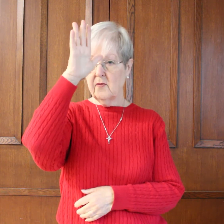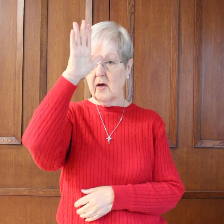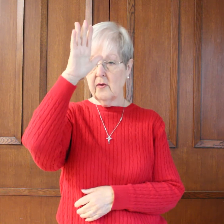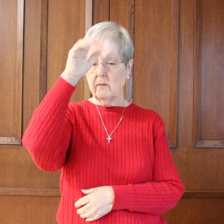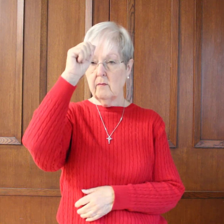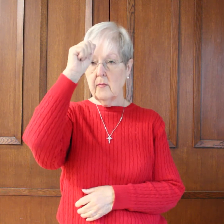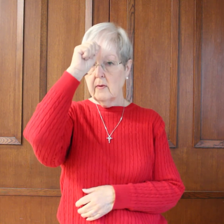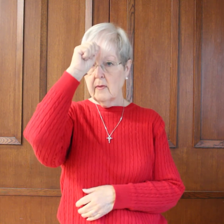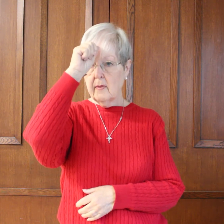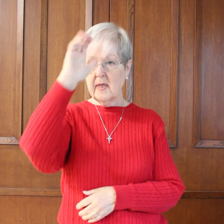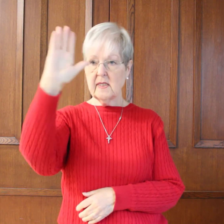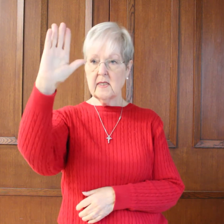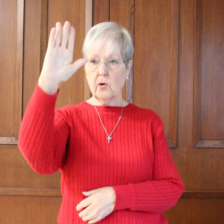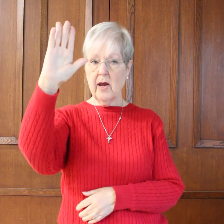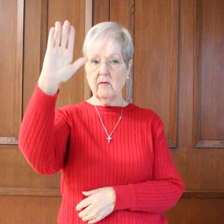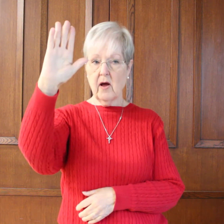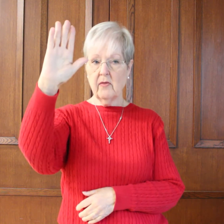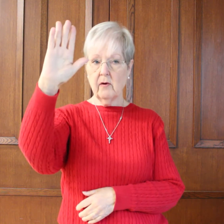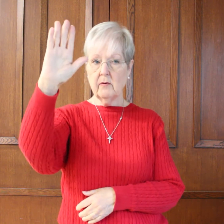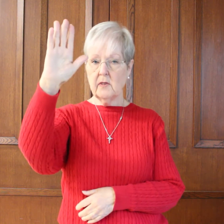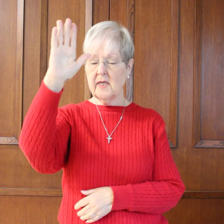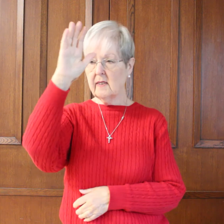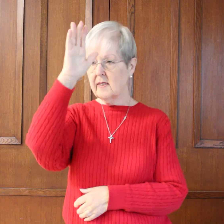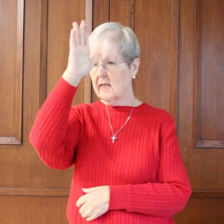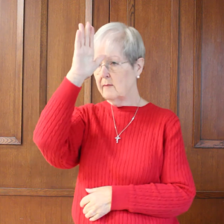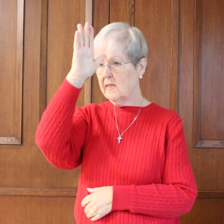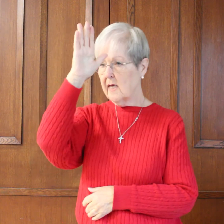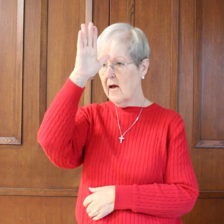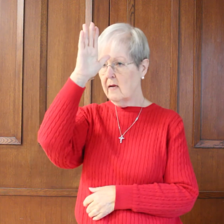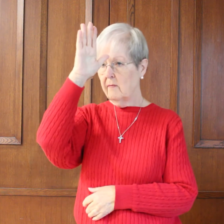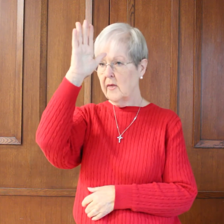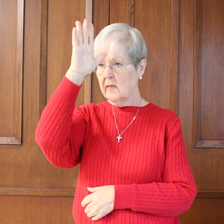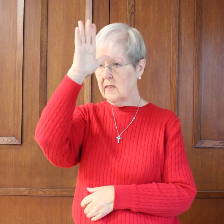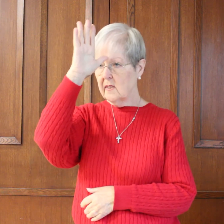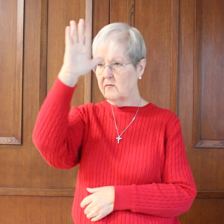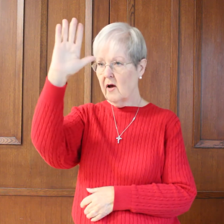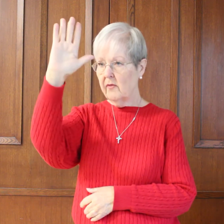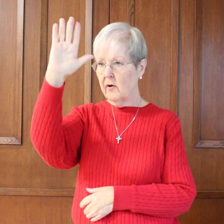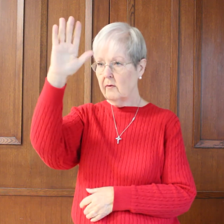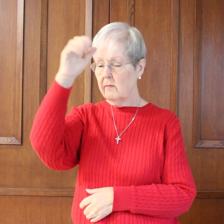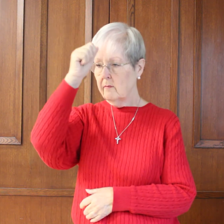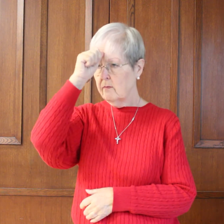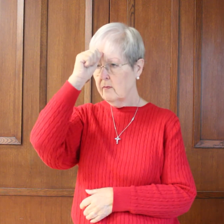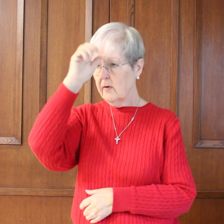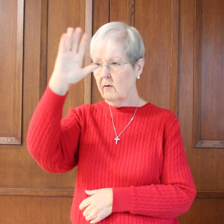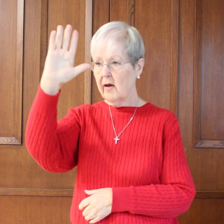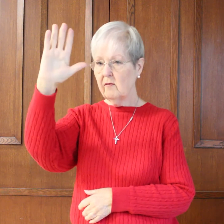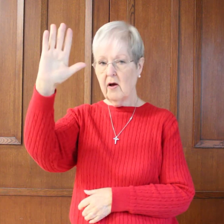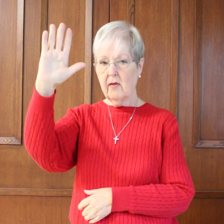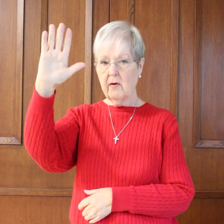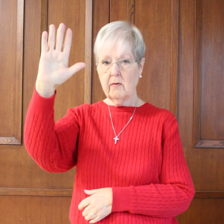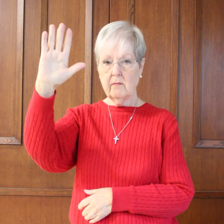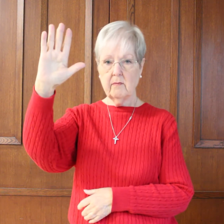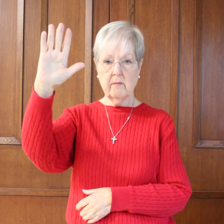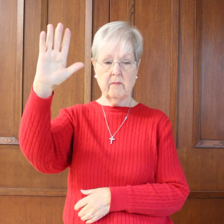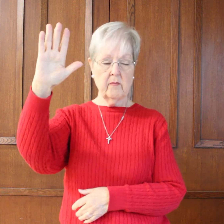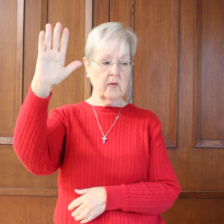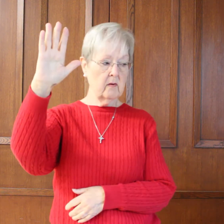father. This is grandfather. You take the same sign. This is father, grandfather.